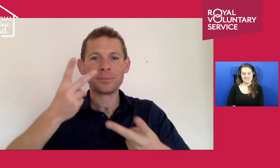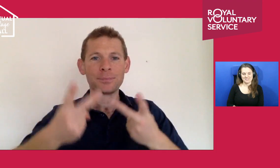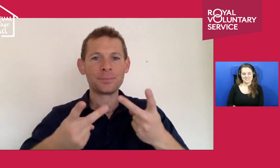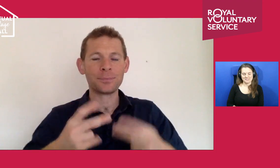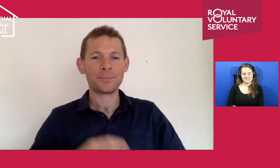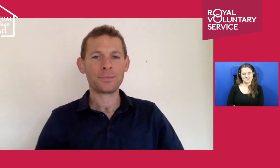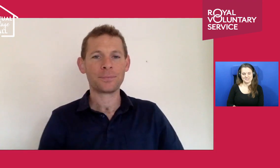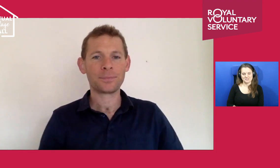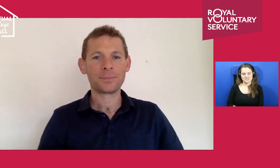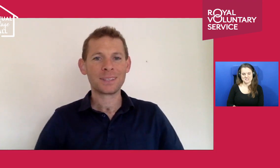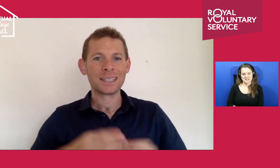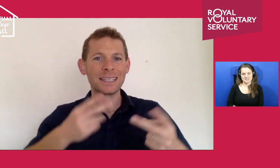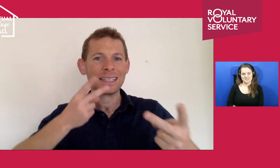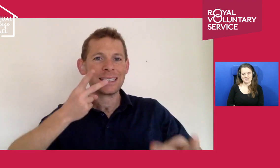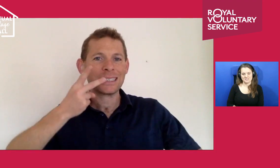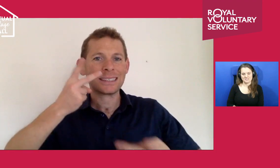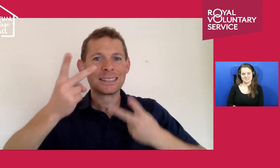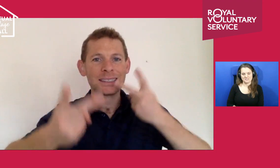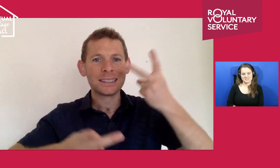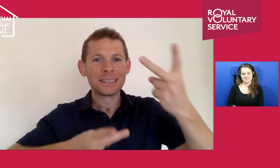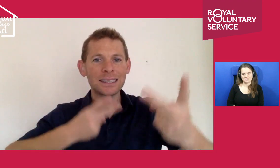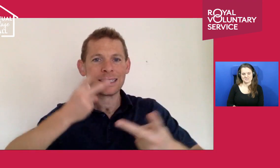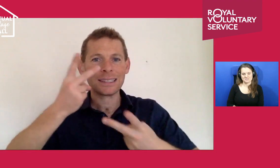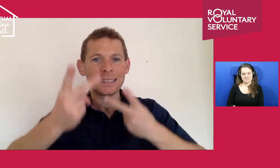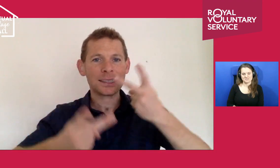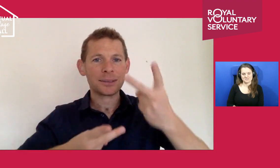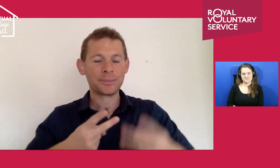Sing. This is the sign for sing.